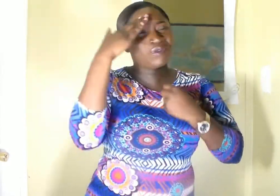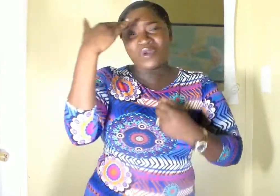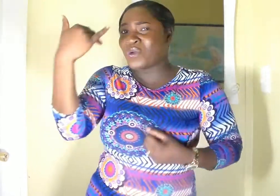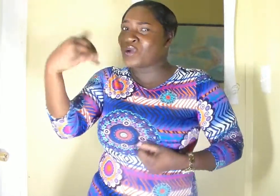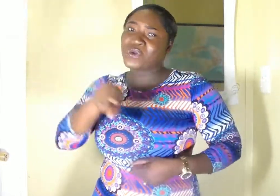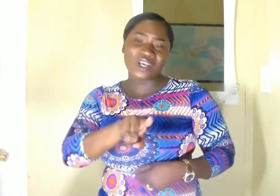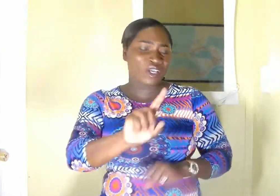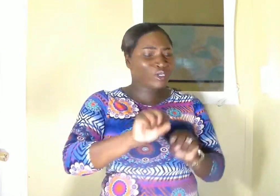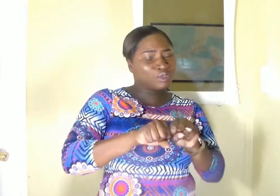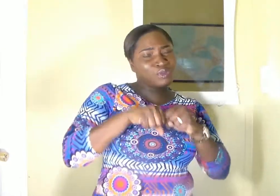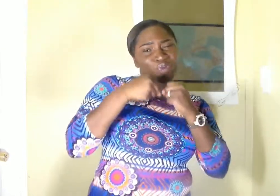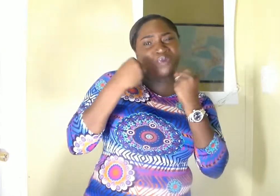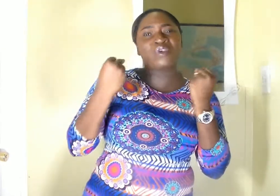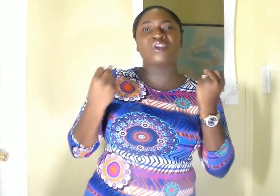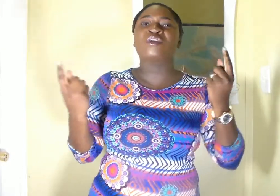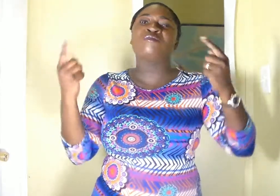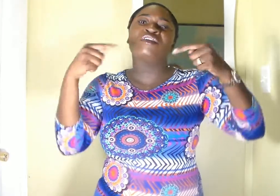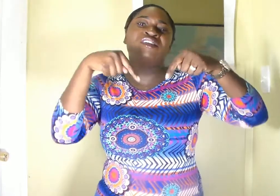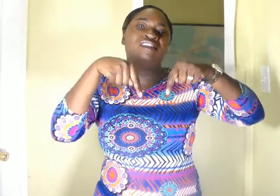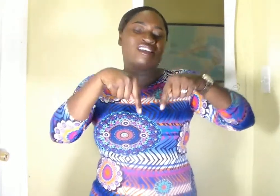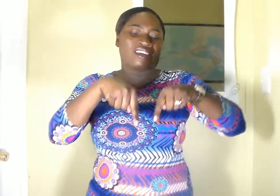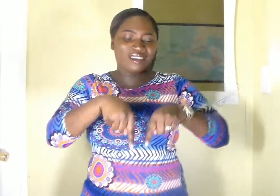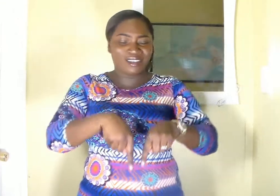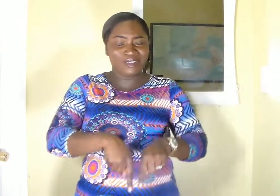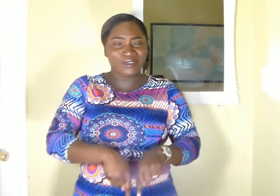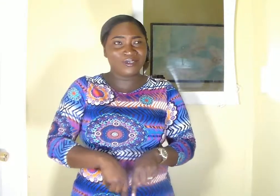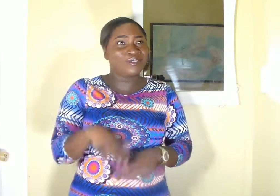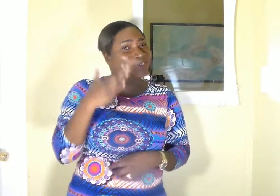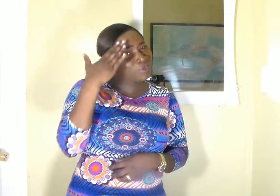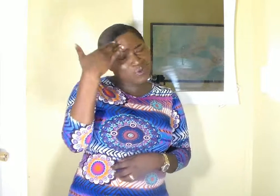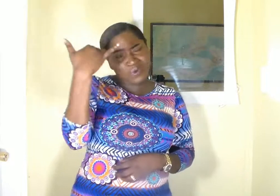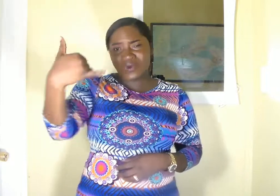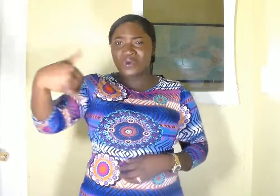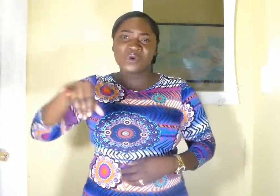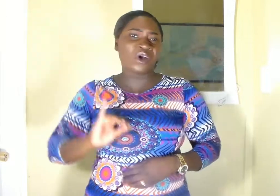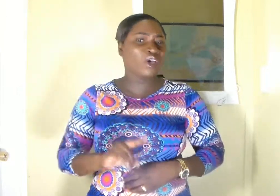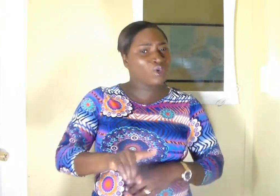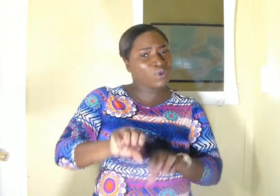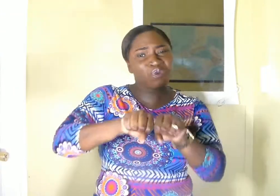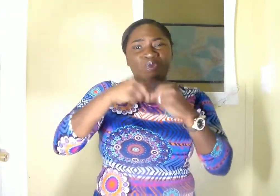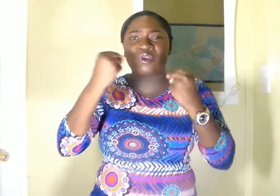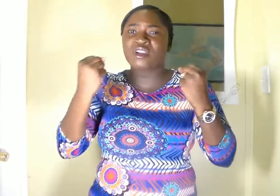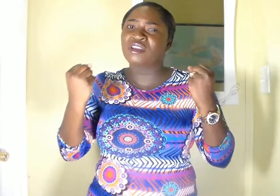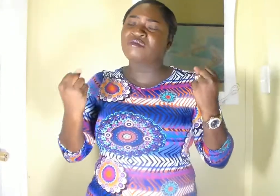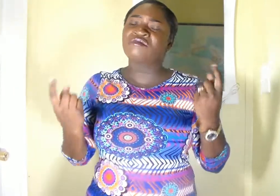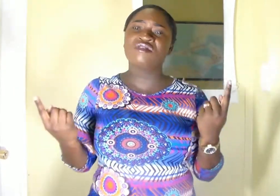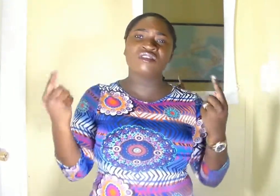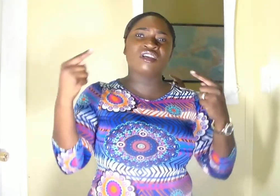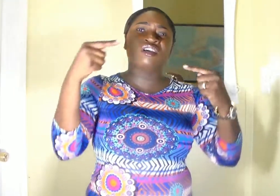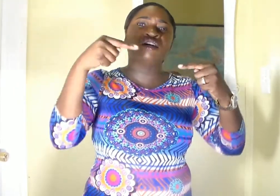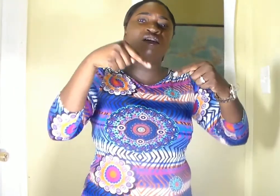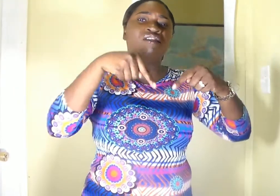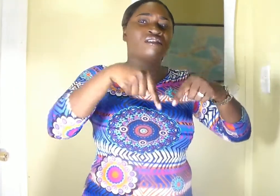Why does it break me down Why do you break me down